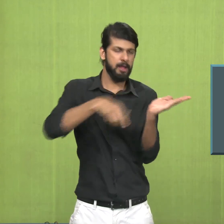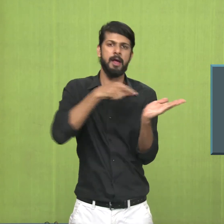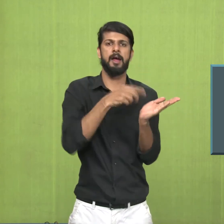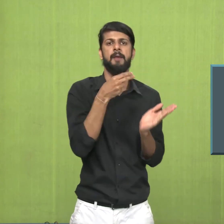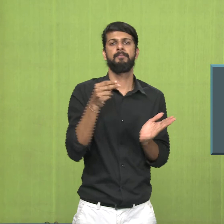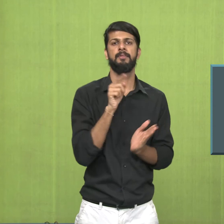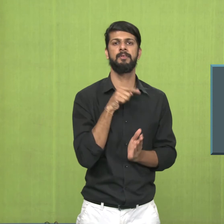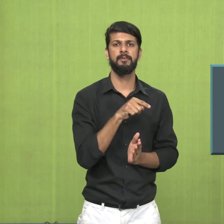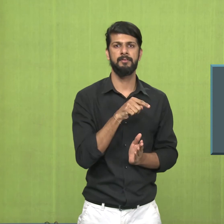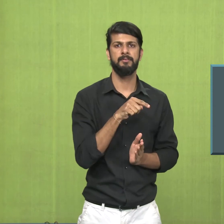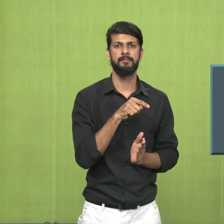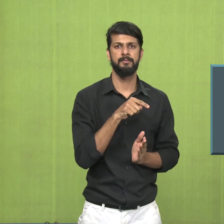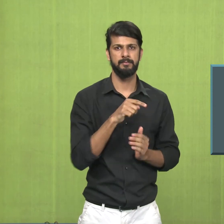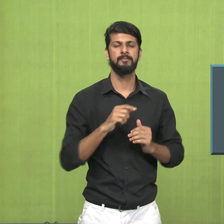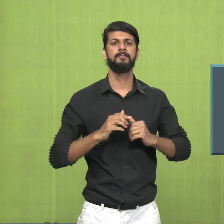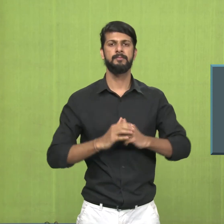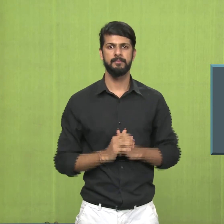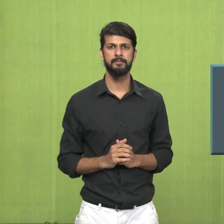used to preserve dead bodies.